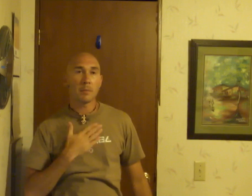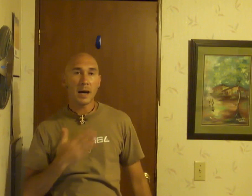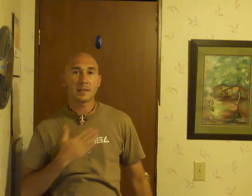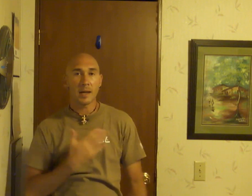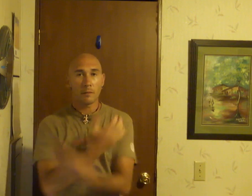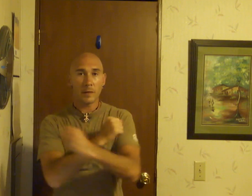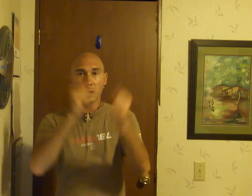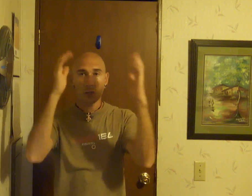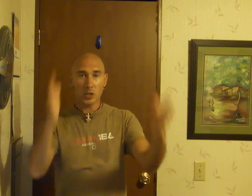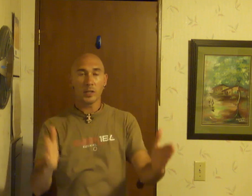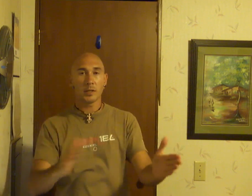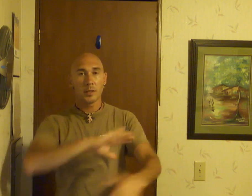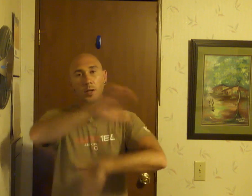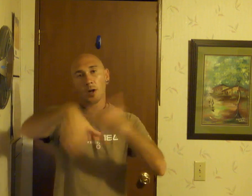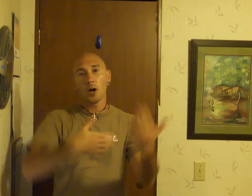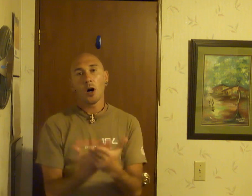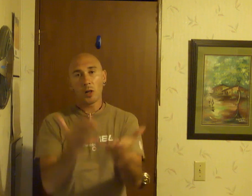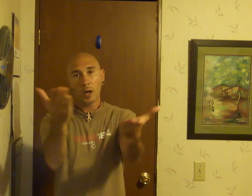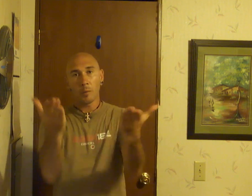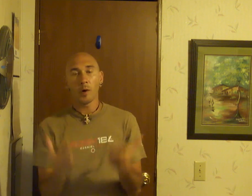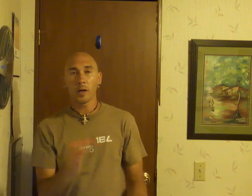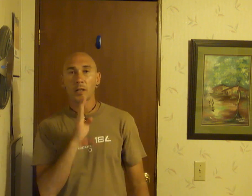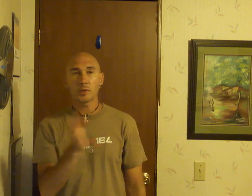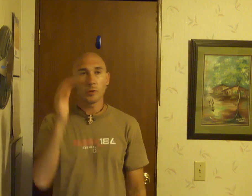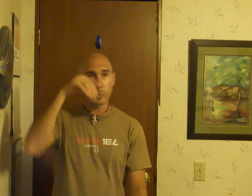my salvation. All I want is to be